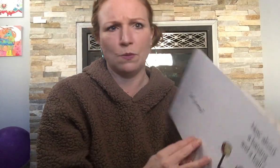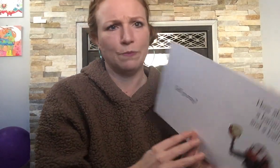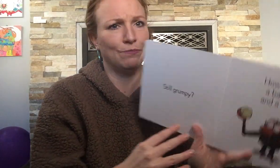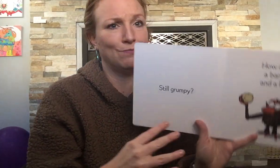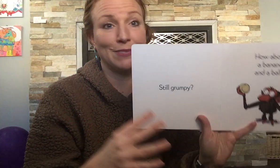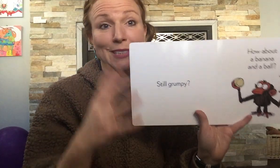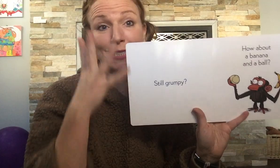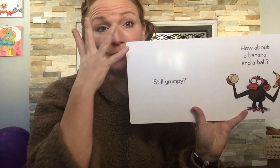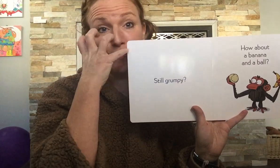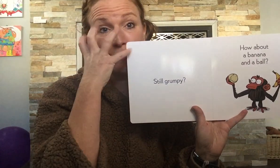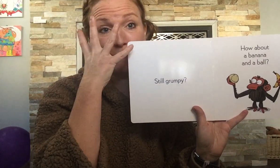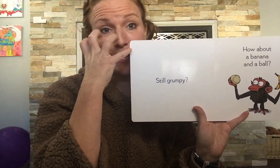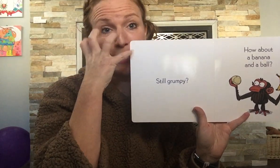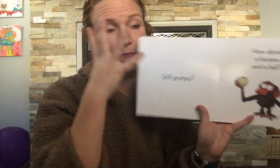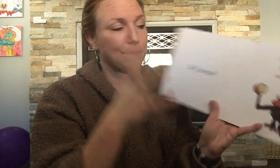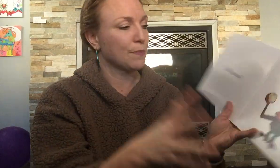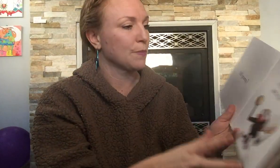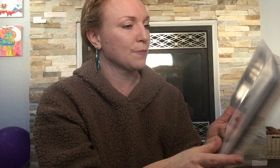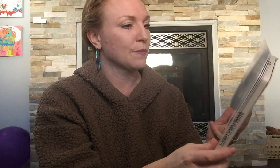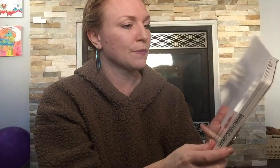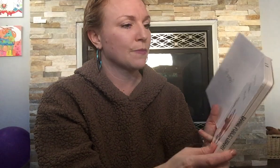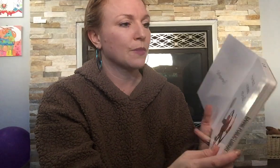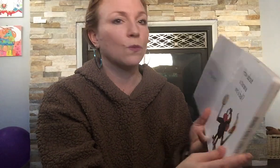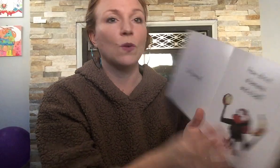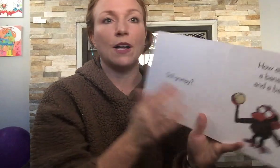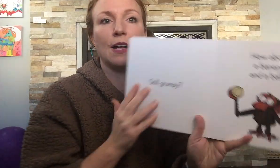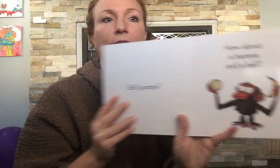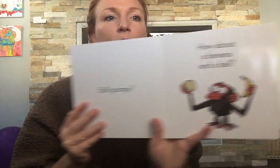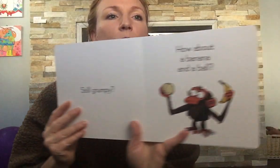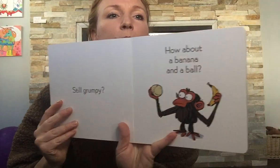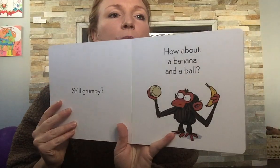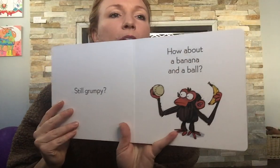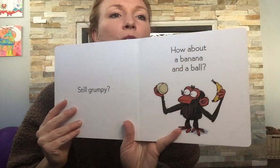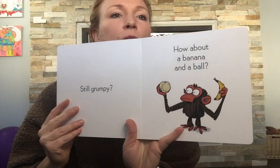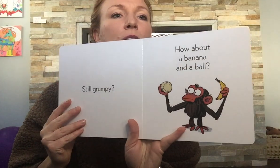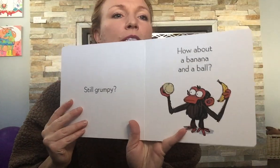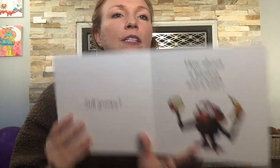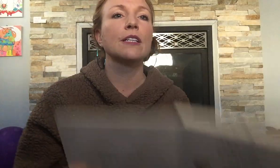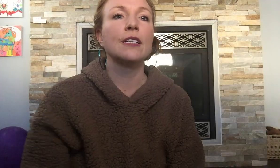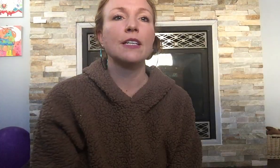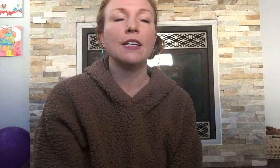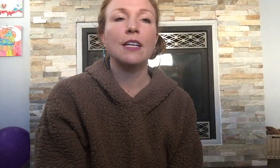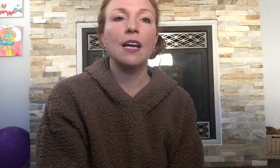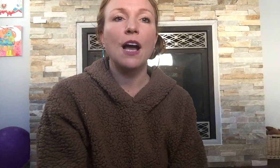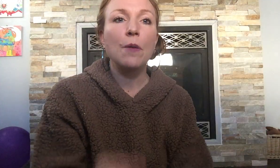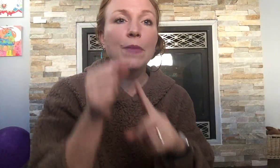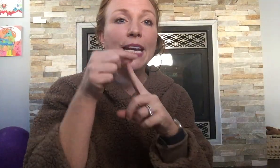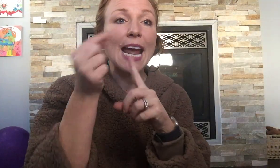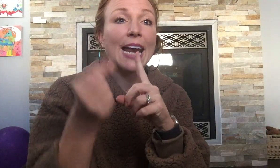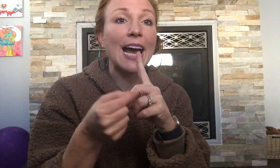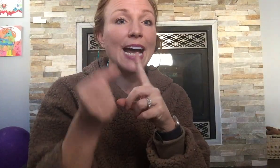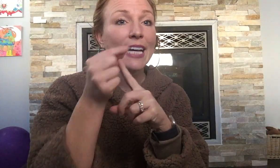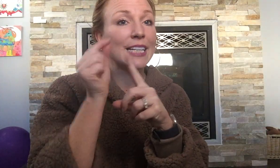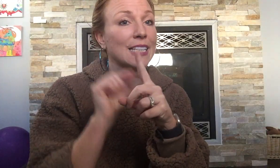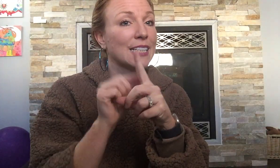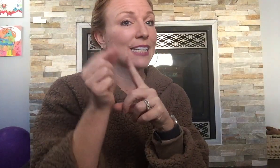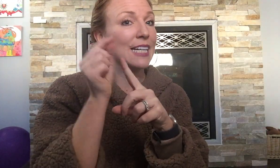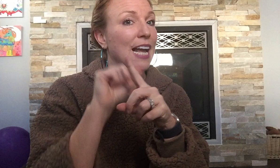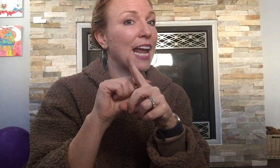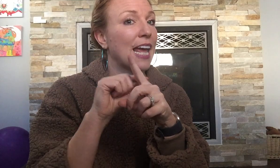Oh, still grumpy. Well, how about a banana